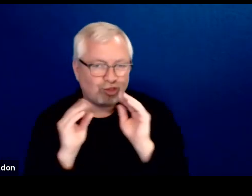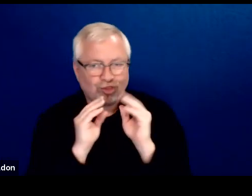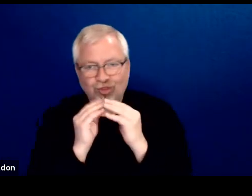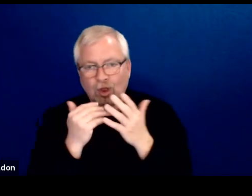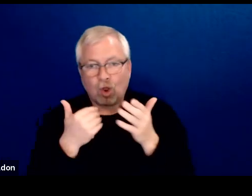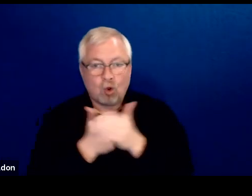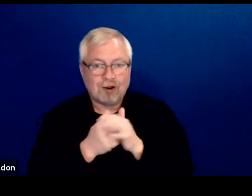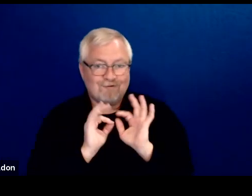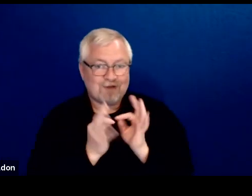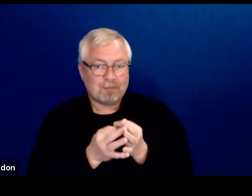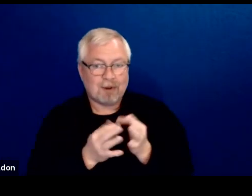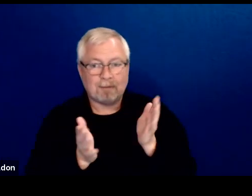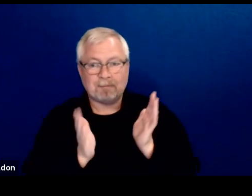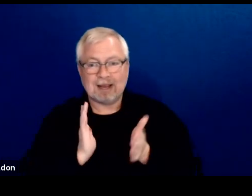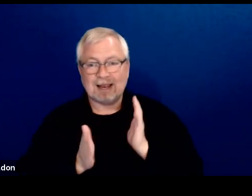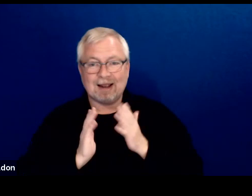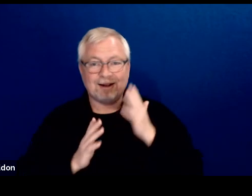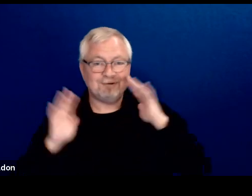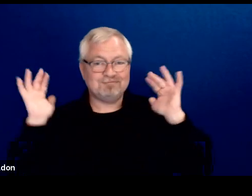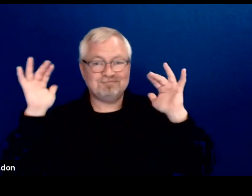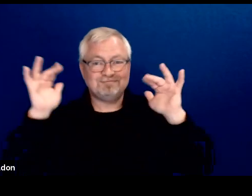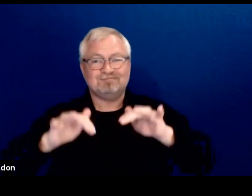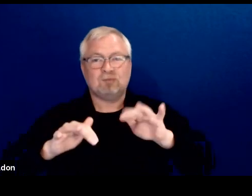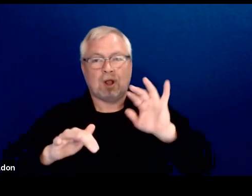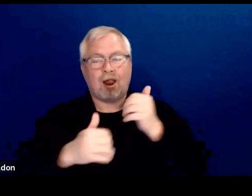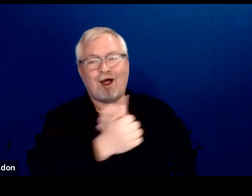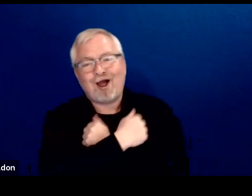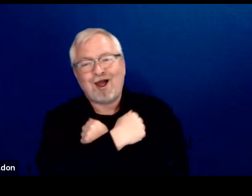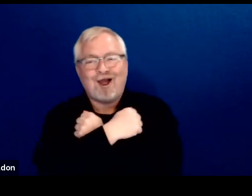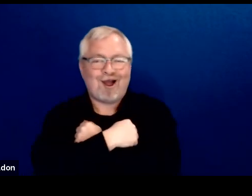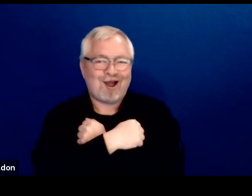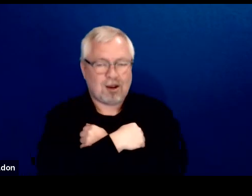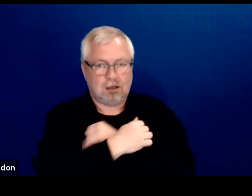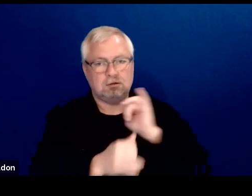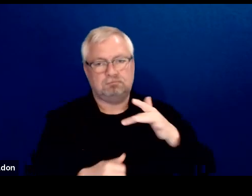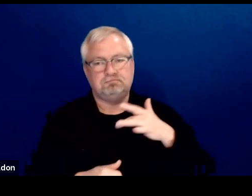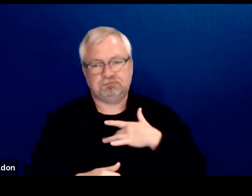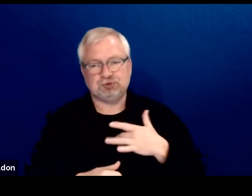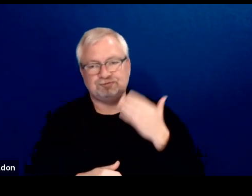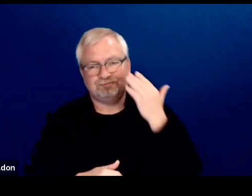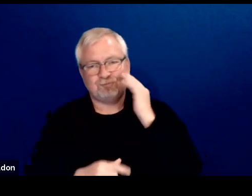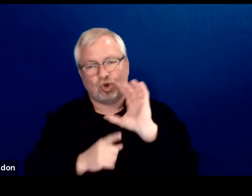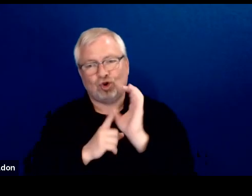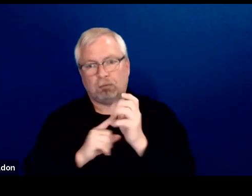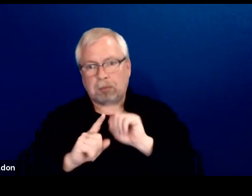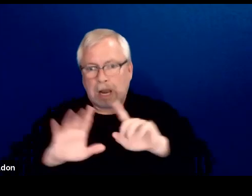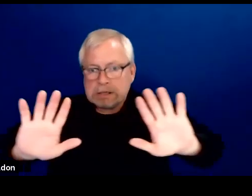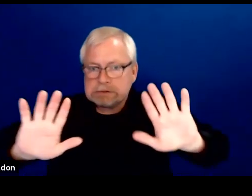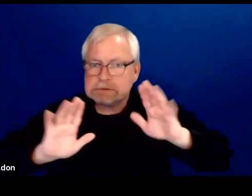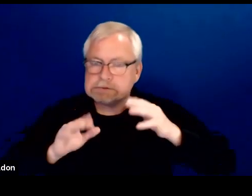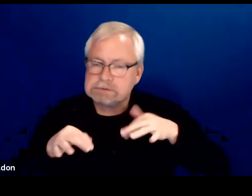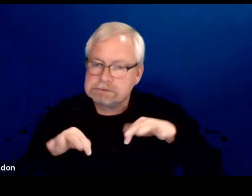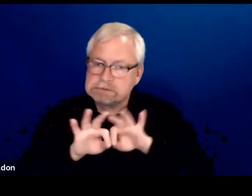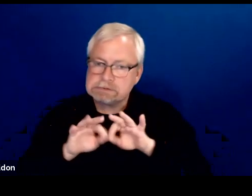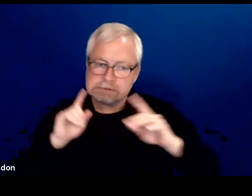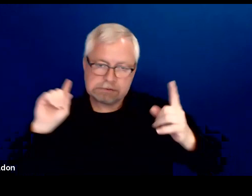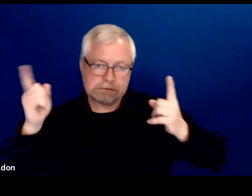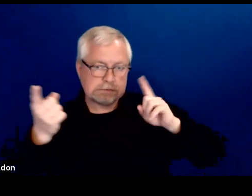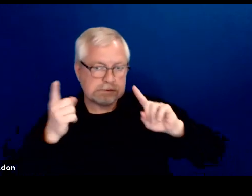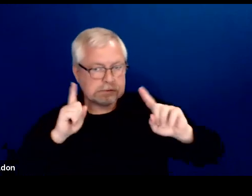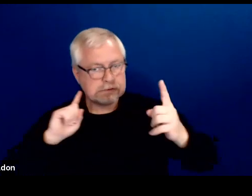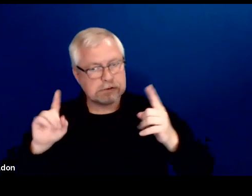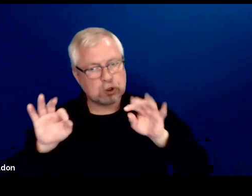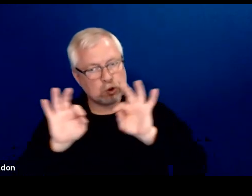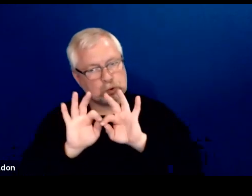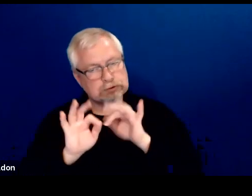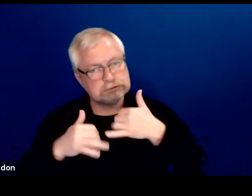much as that is our instinct, that we still have to be careful in those environments. So should we all cancel 4th of July and